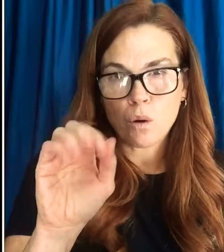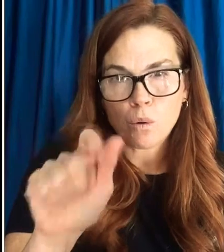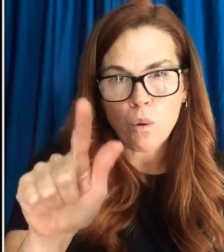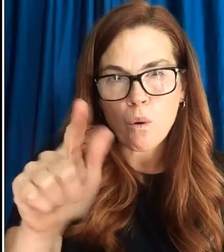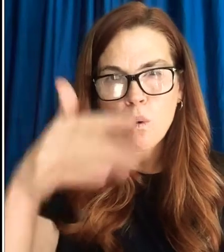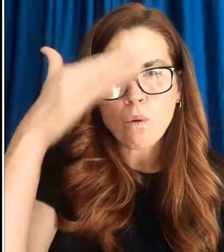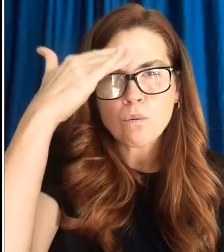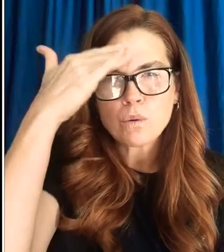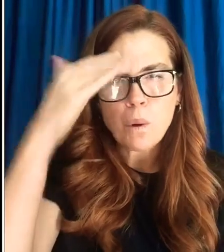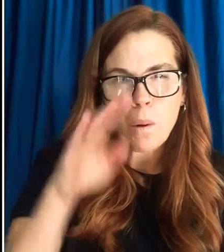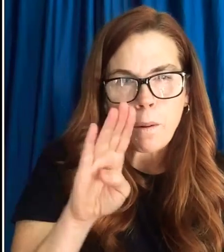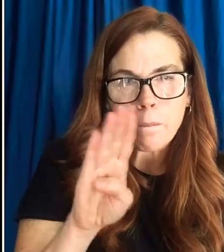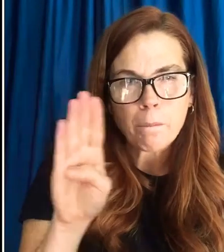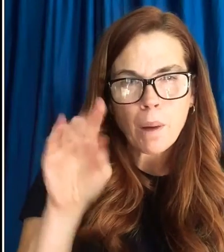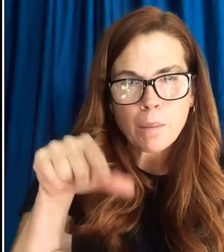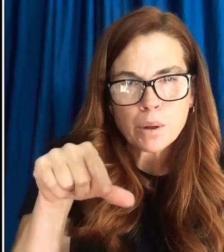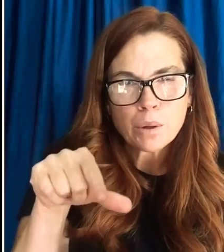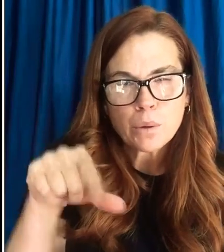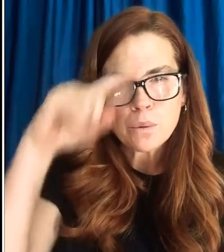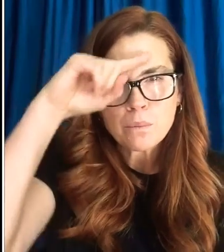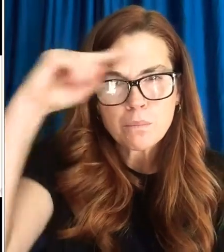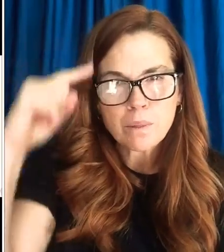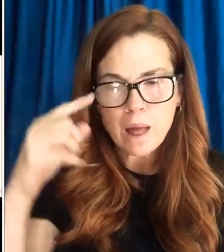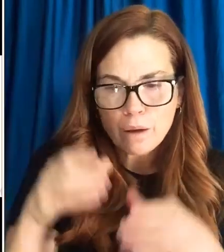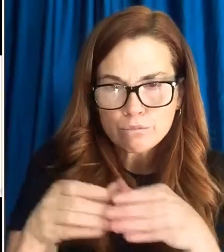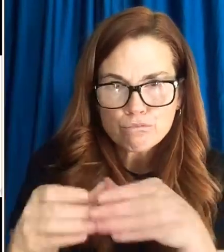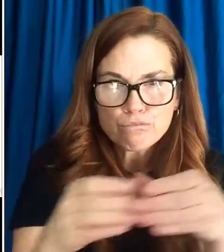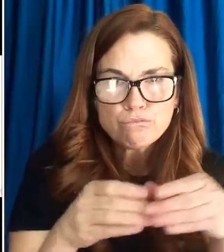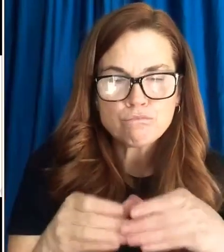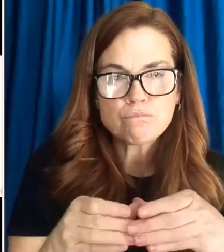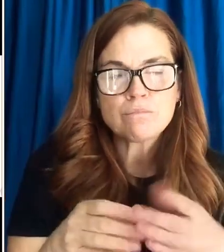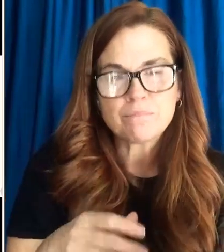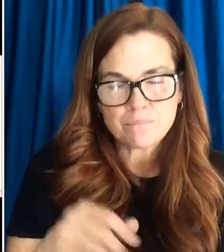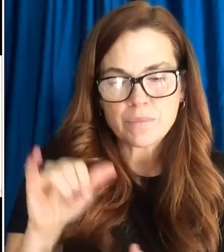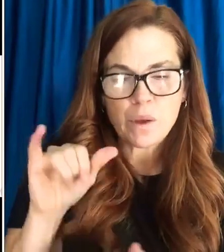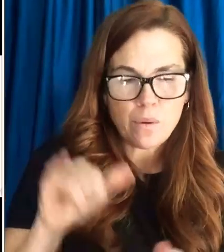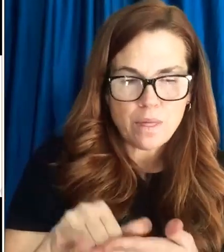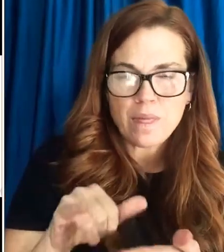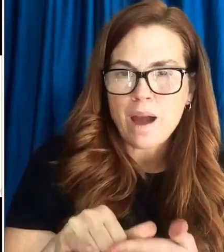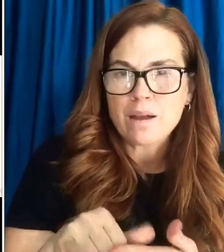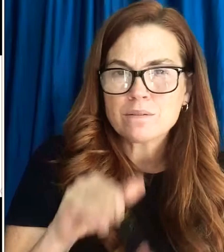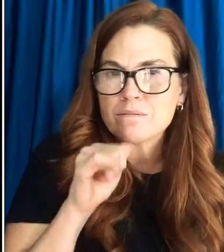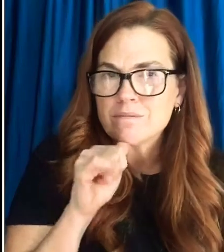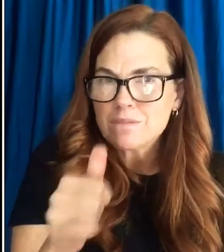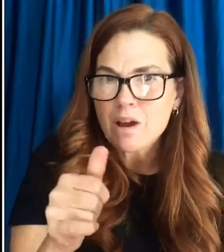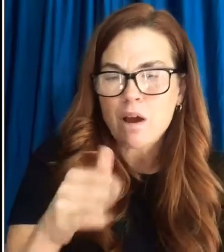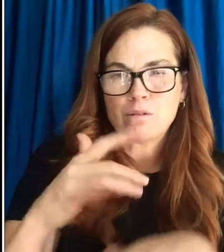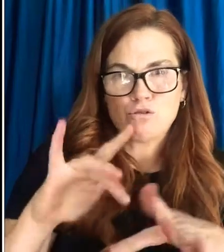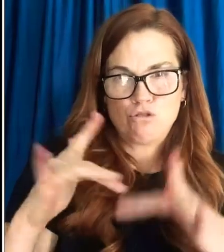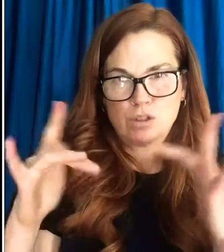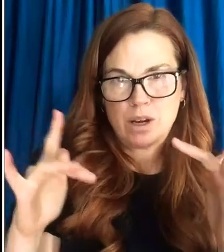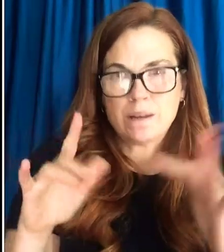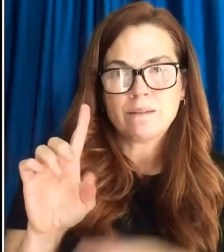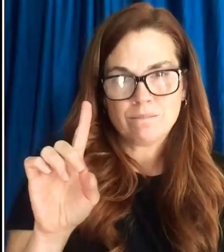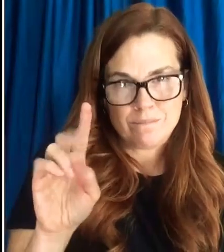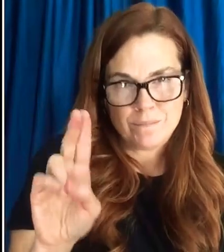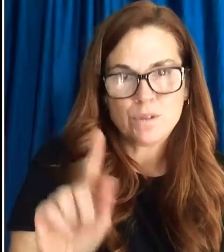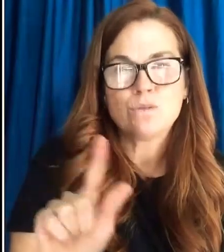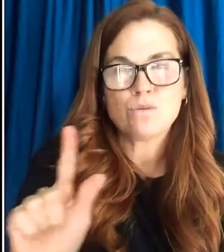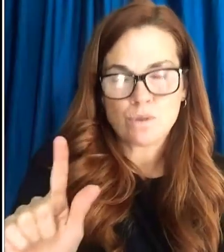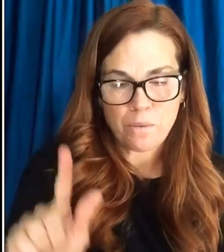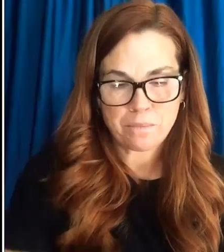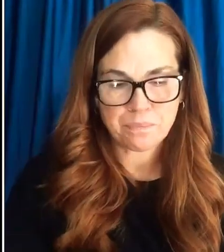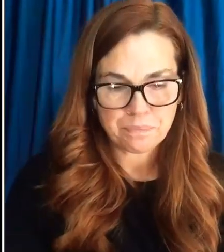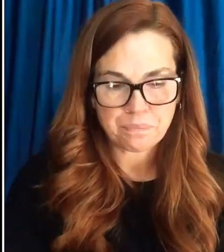made of mostly carbon, a nonmetal. Charcoal is not shiny. It is very dull. Nonmetals are also opposite